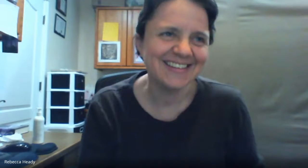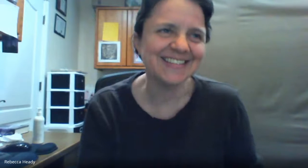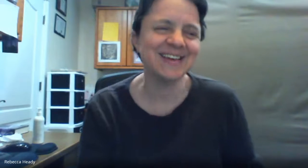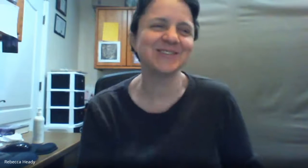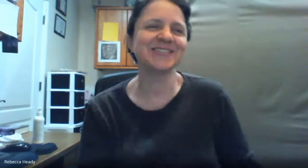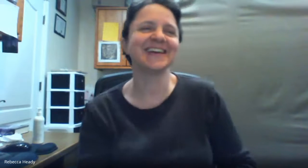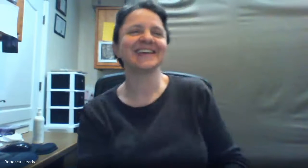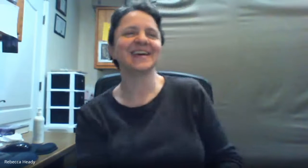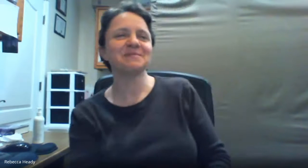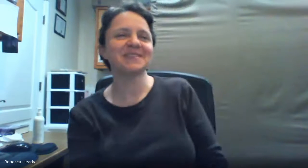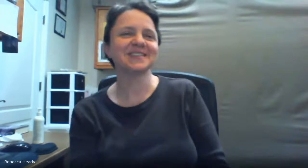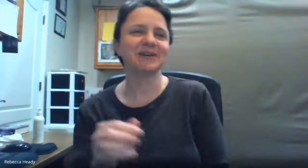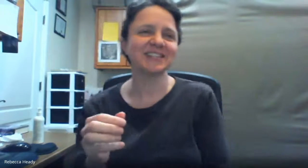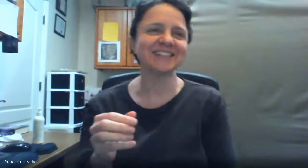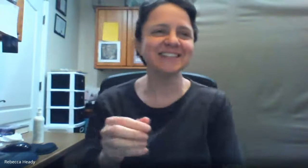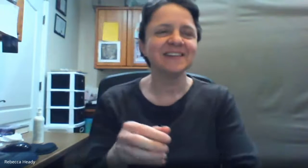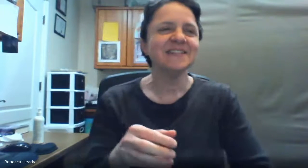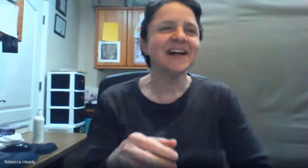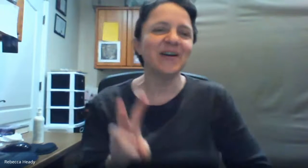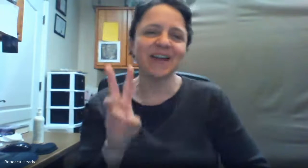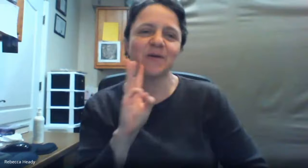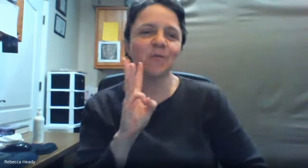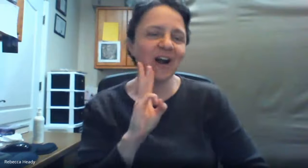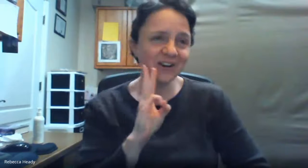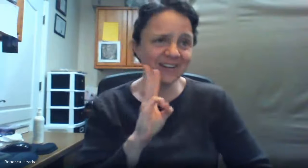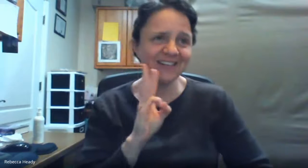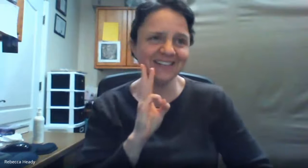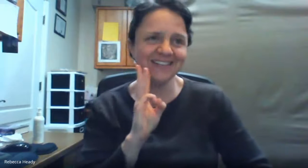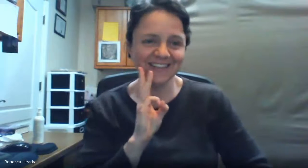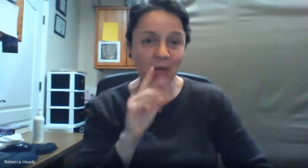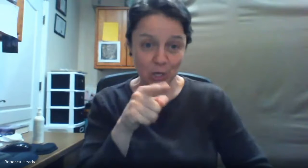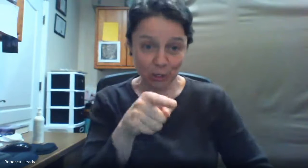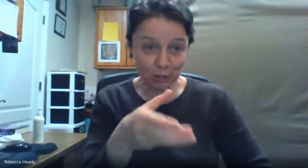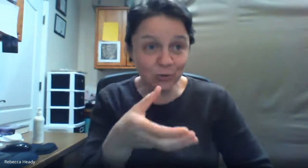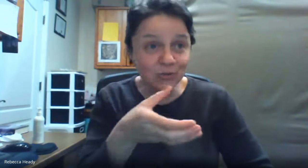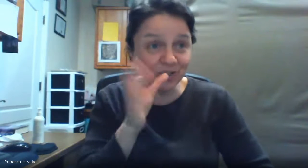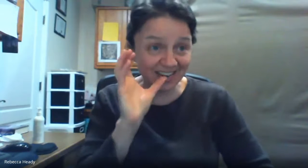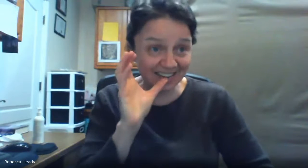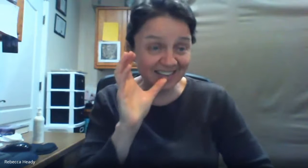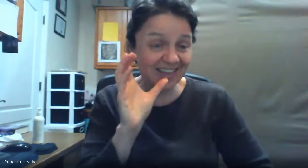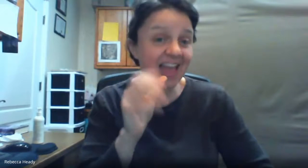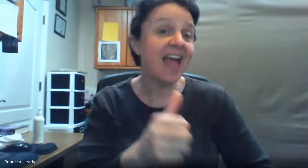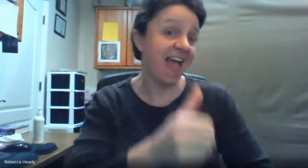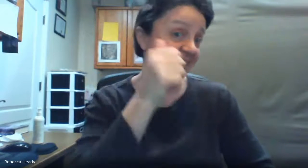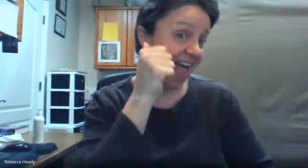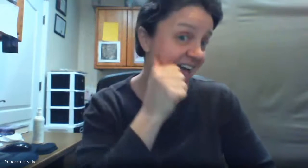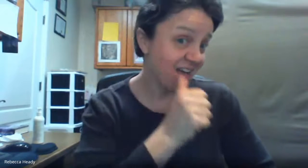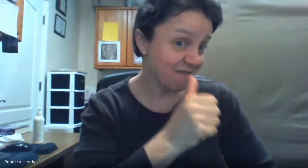It's interesting coming up with these questions. Okay, water you drink